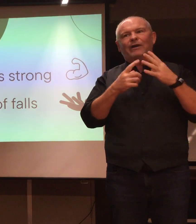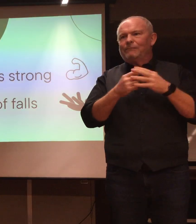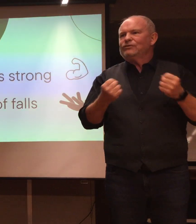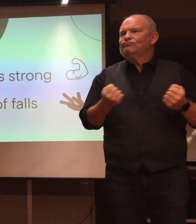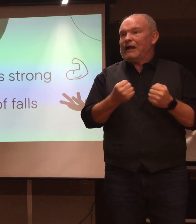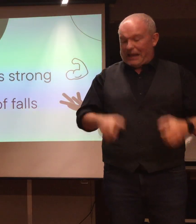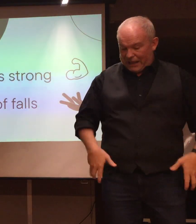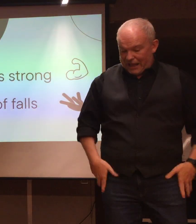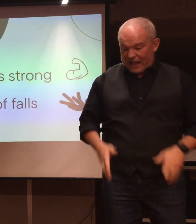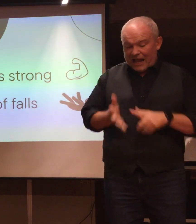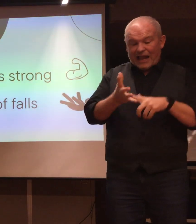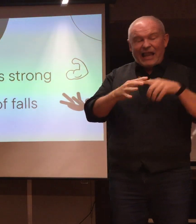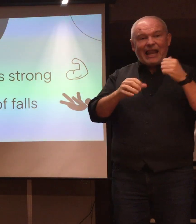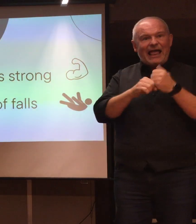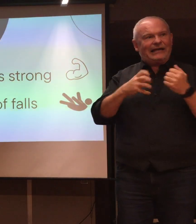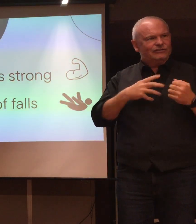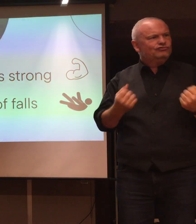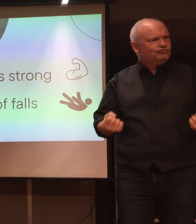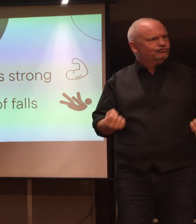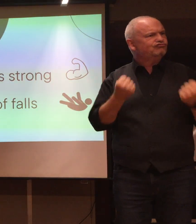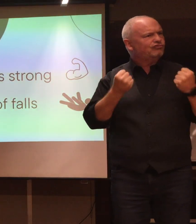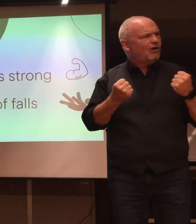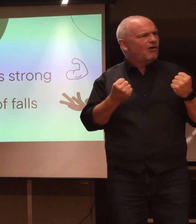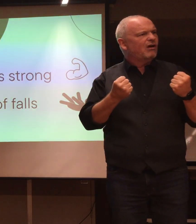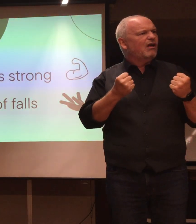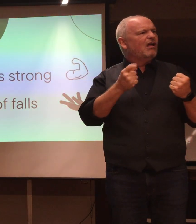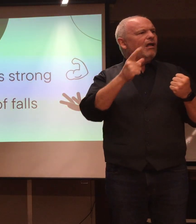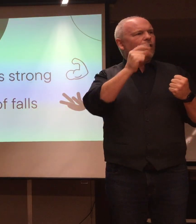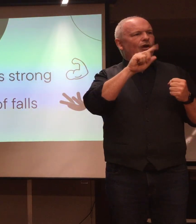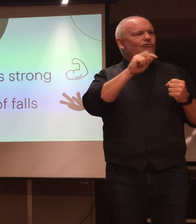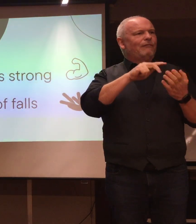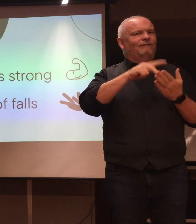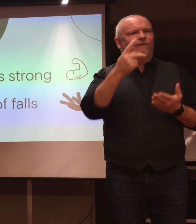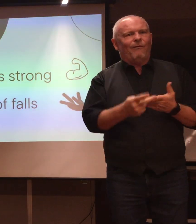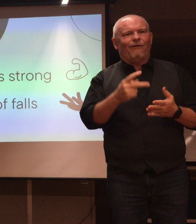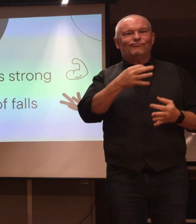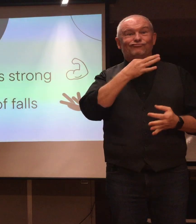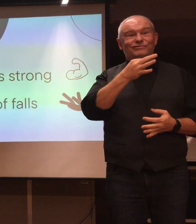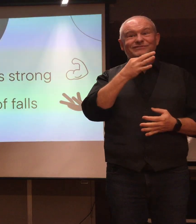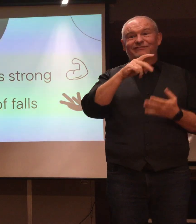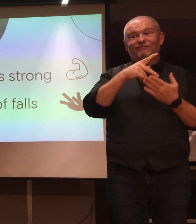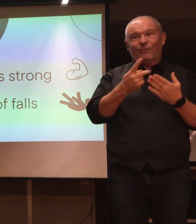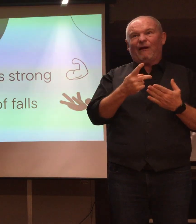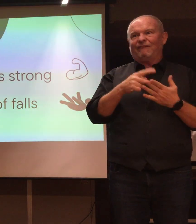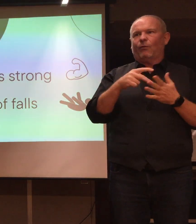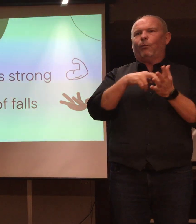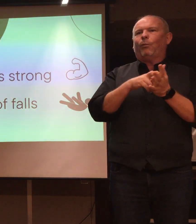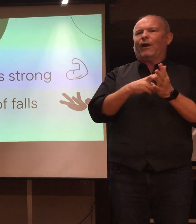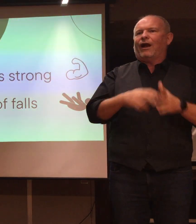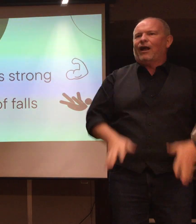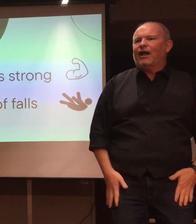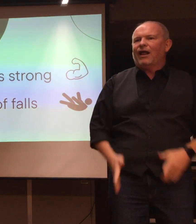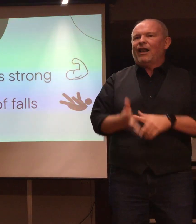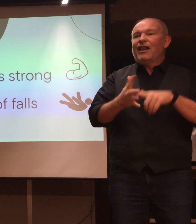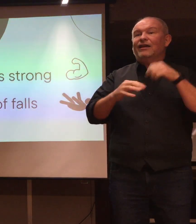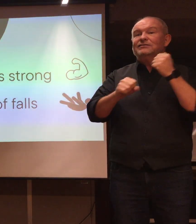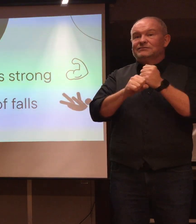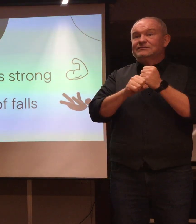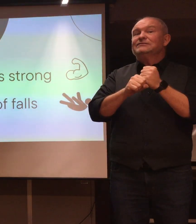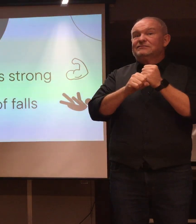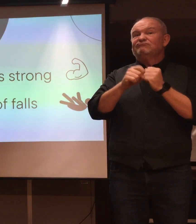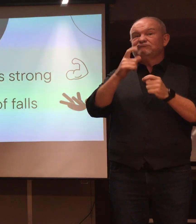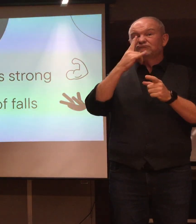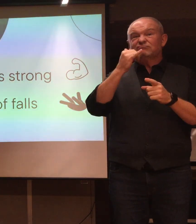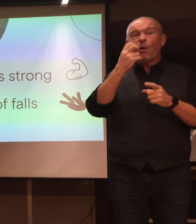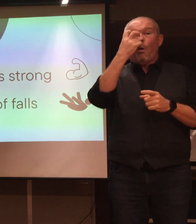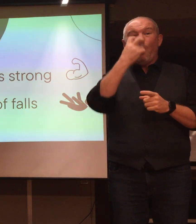our legs nice and strong so that we're not at a risk of falling. Because unfortunately, as